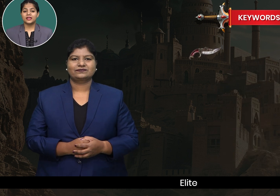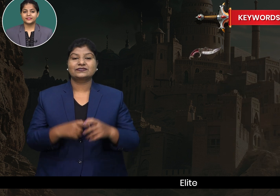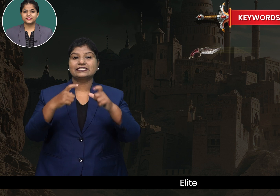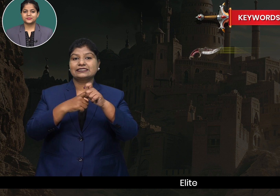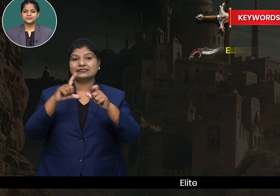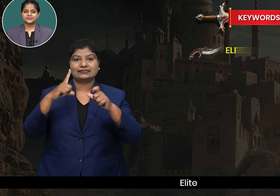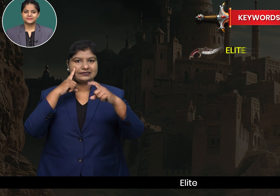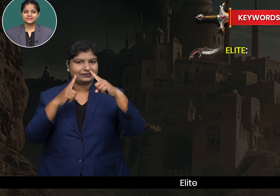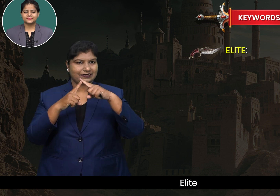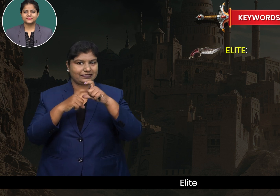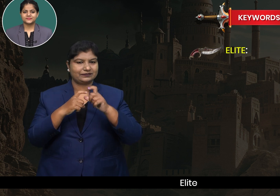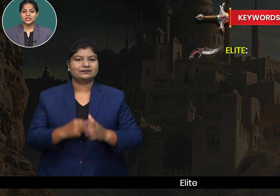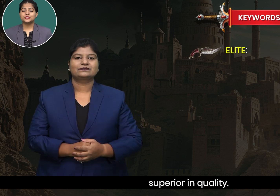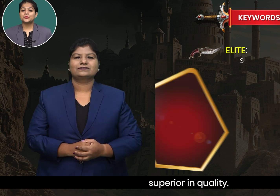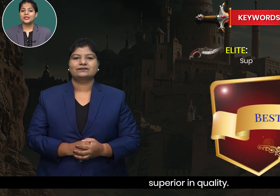Elite,